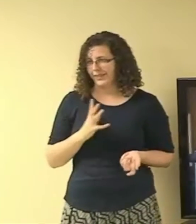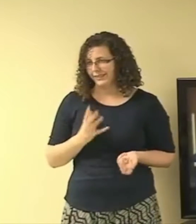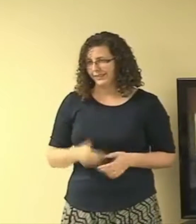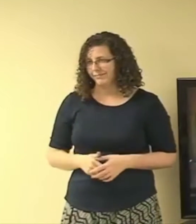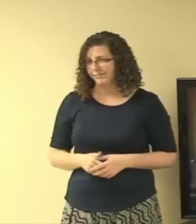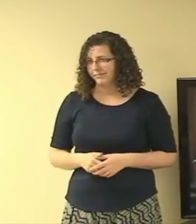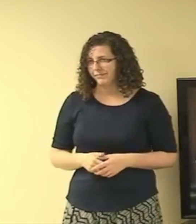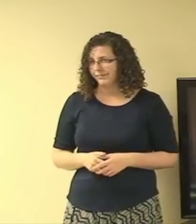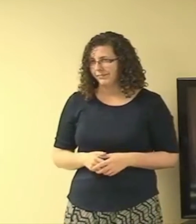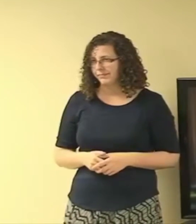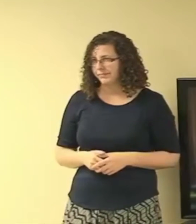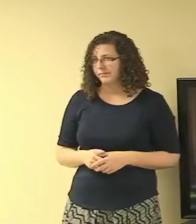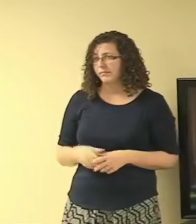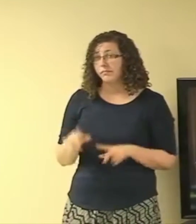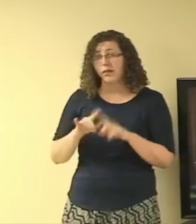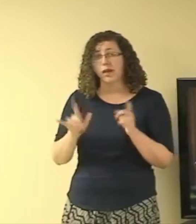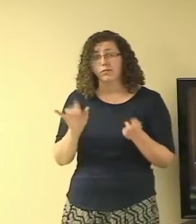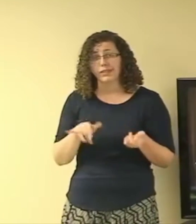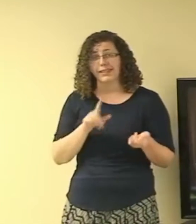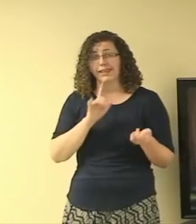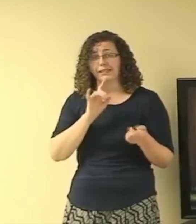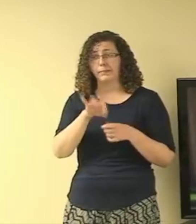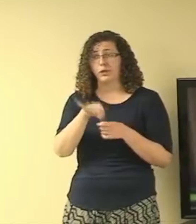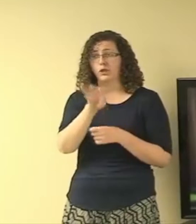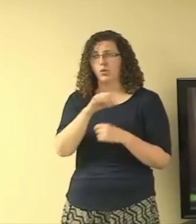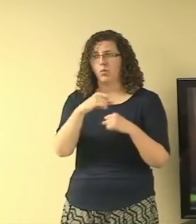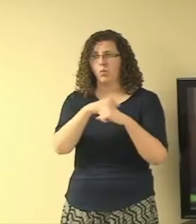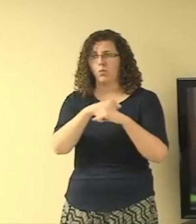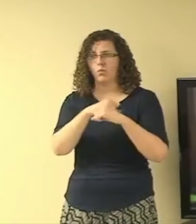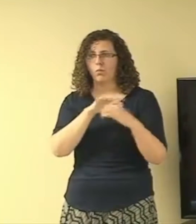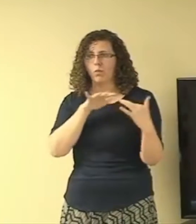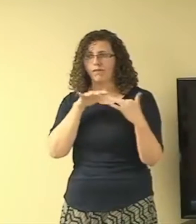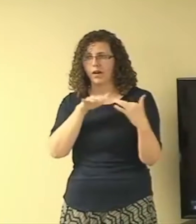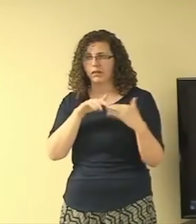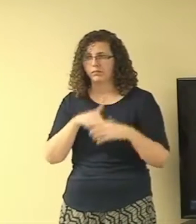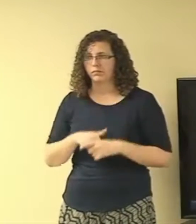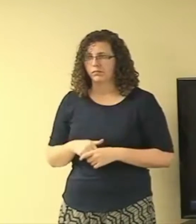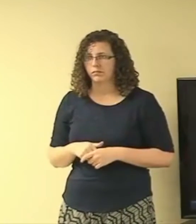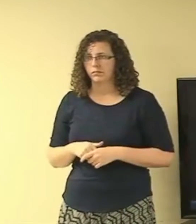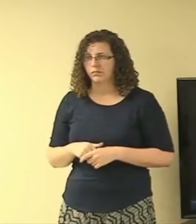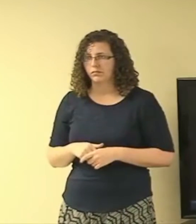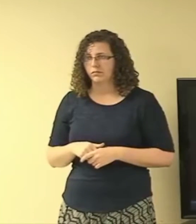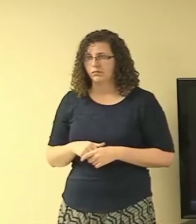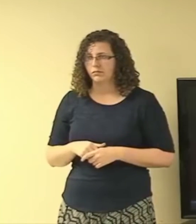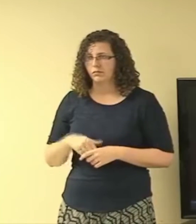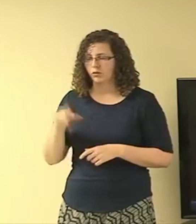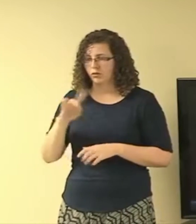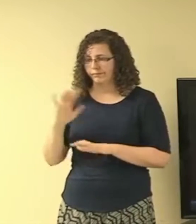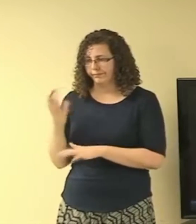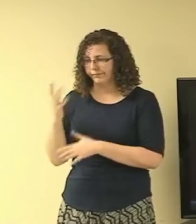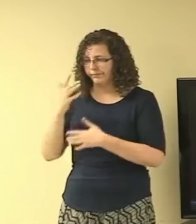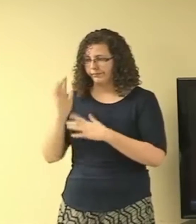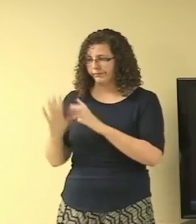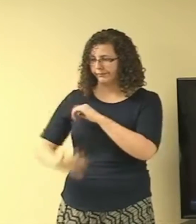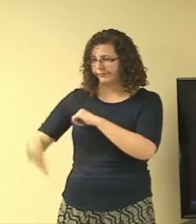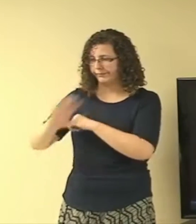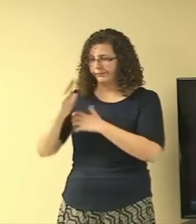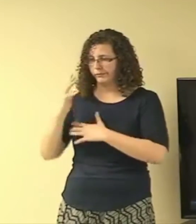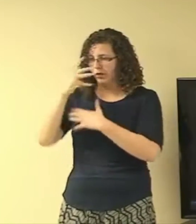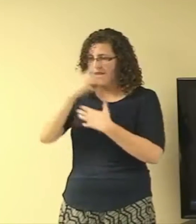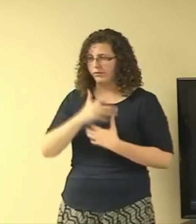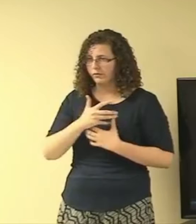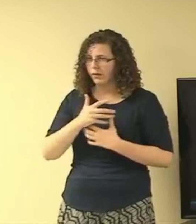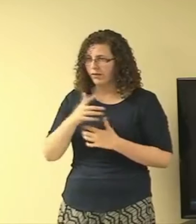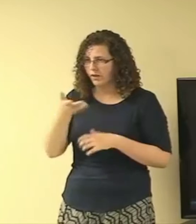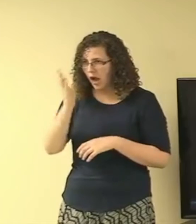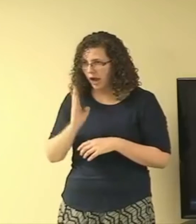But you know what? It's spiritual warfare. You want to put on the armor of God and keep your family protected from this guy who's out there who's real. He's a